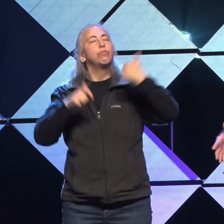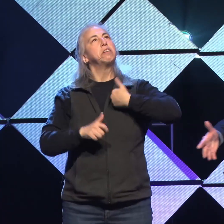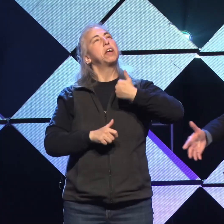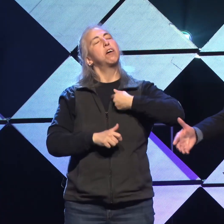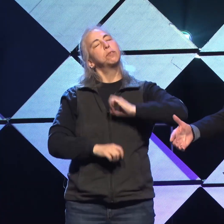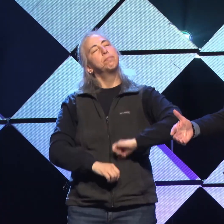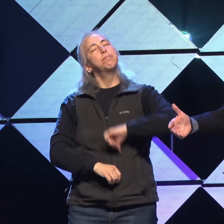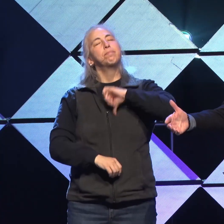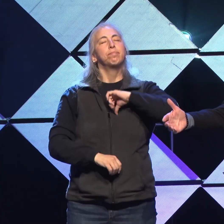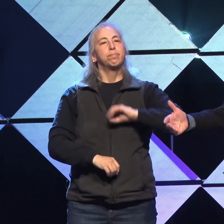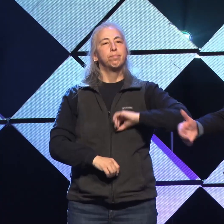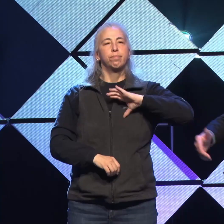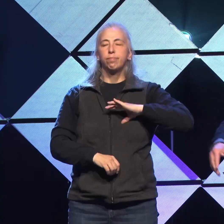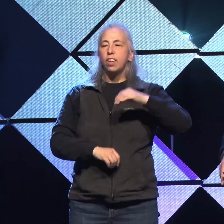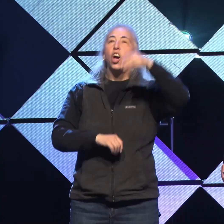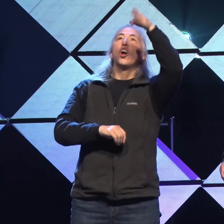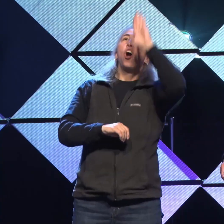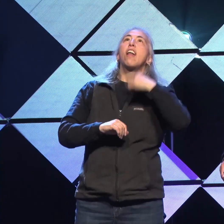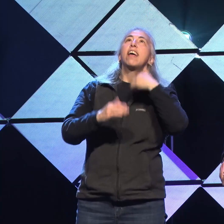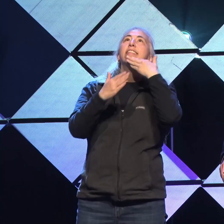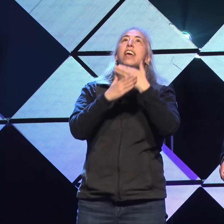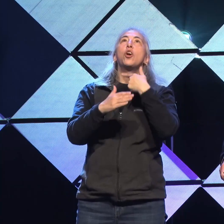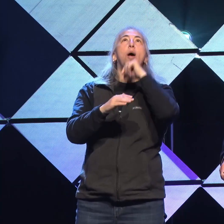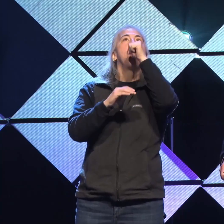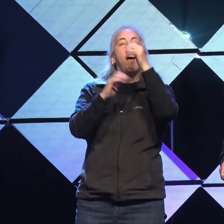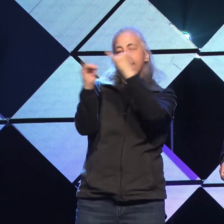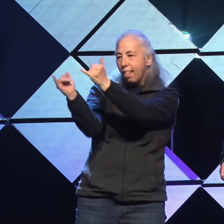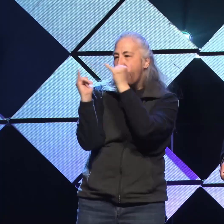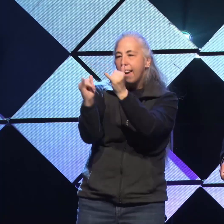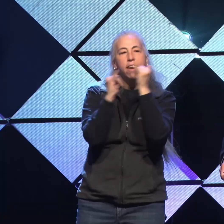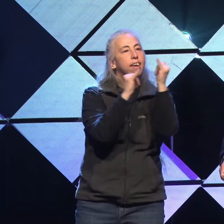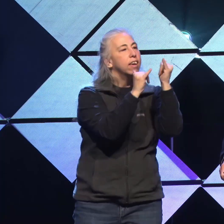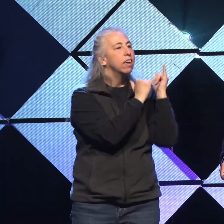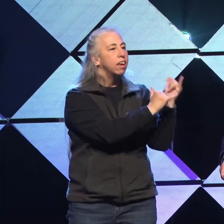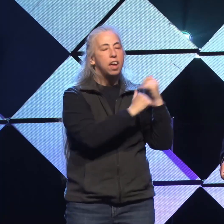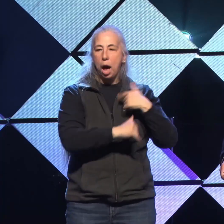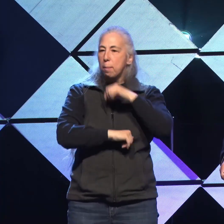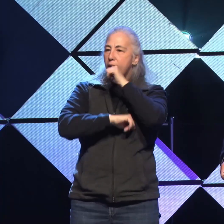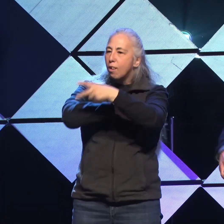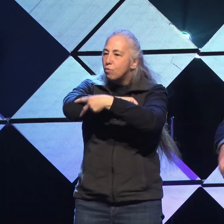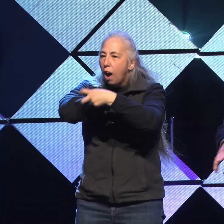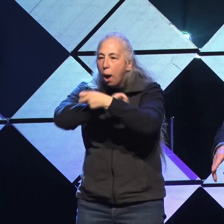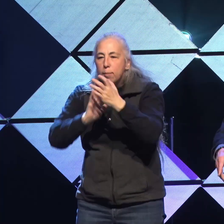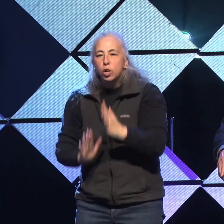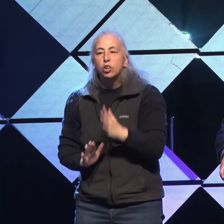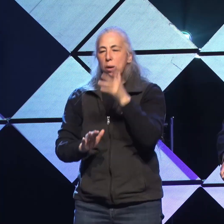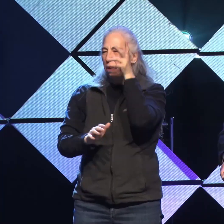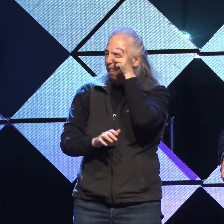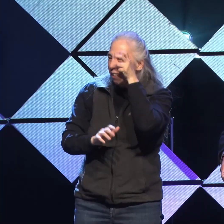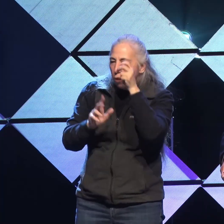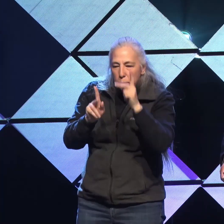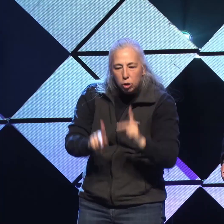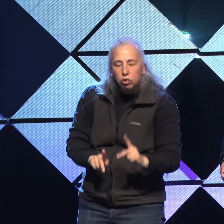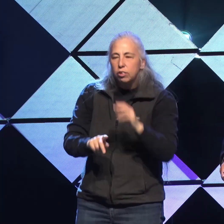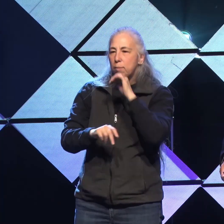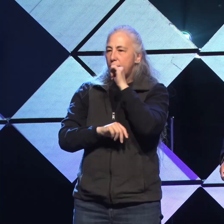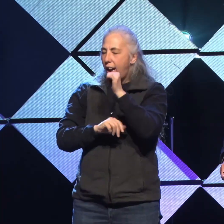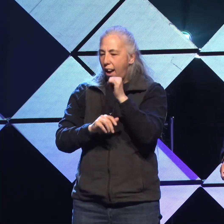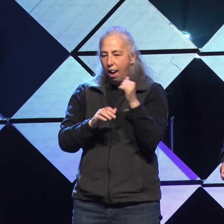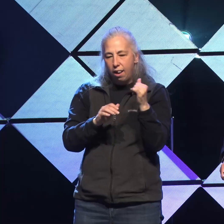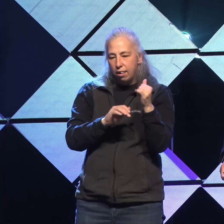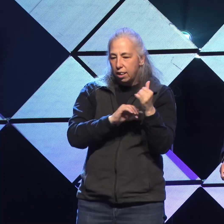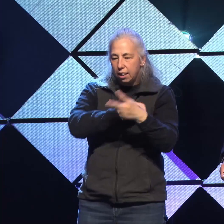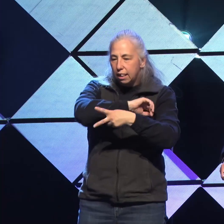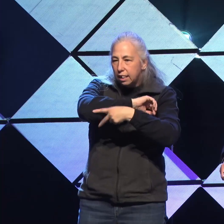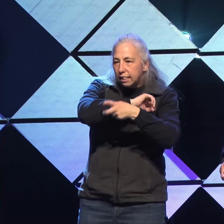He said, God, I thank you I'm not like other people. I'm not a robber, evildoer, adulterer, even like this low-life tax collector